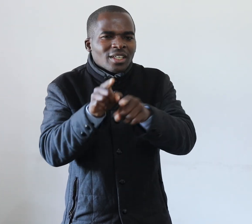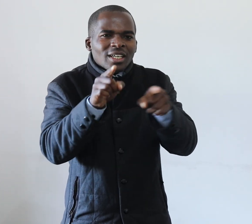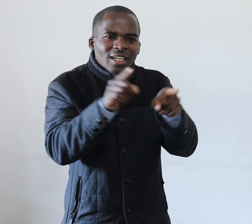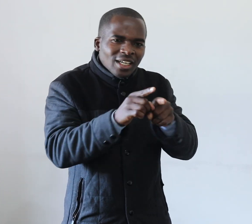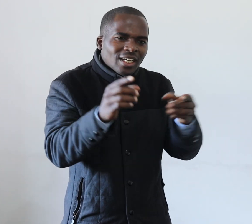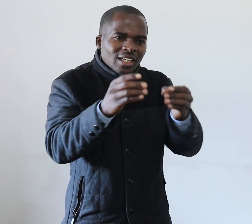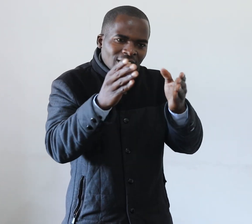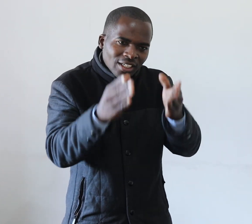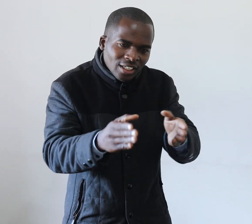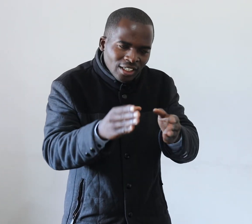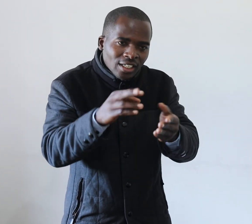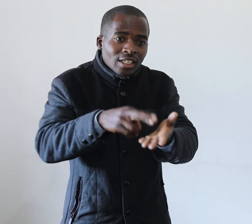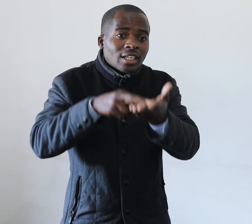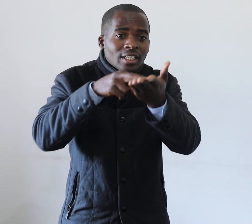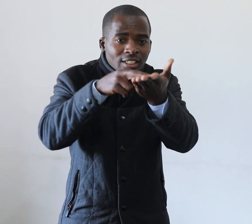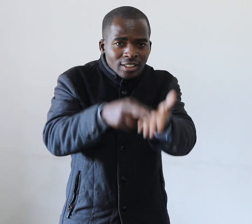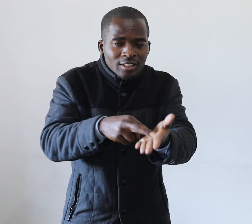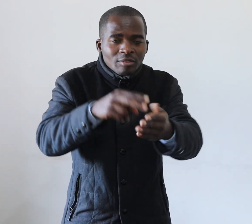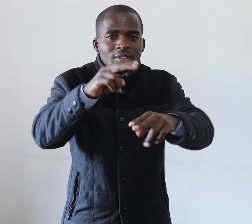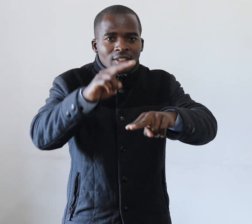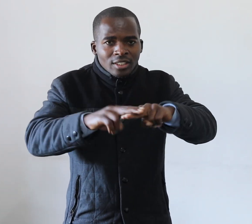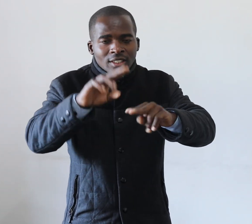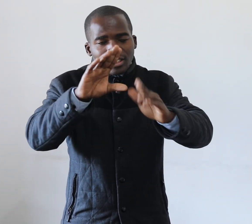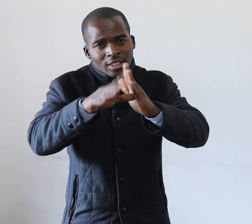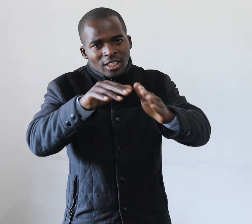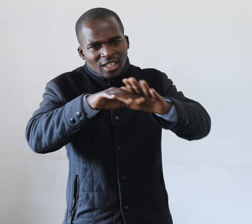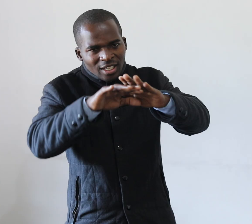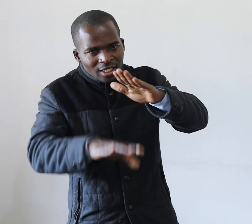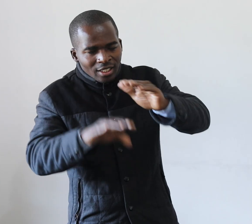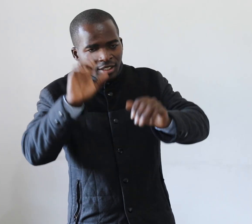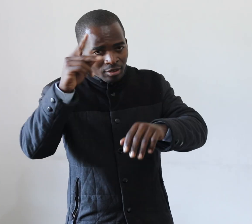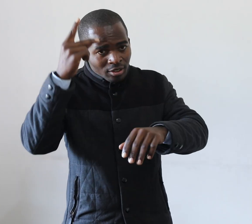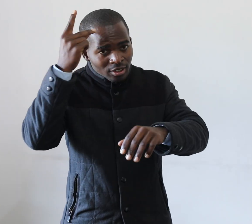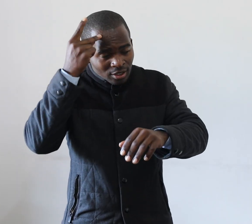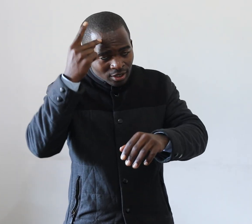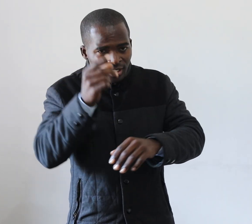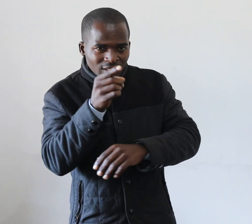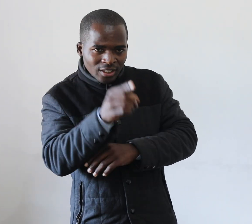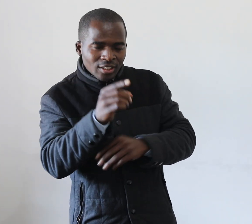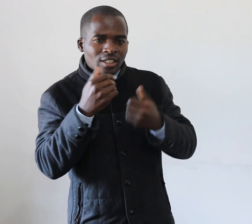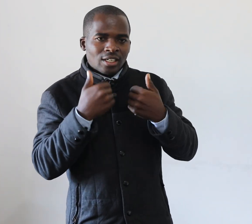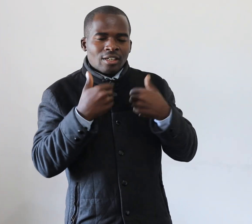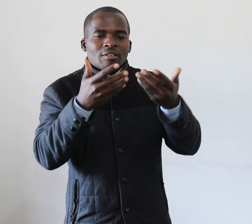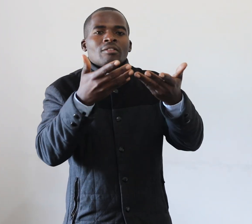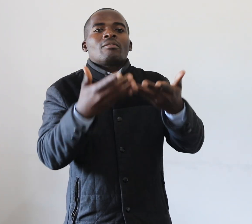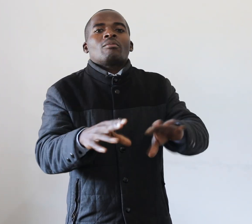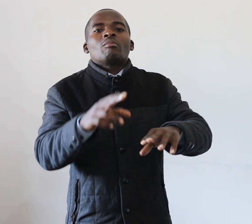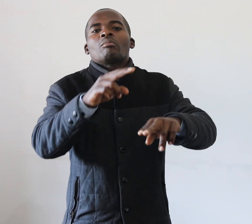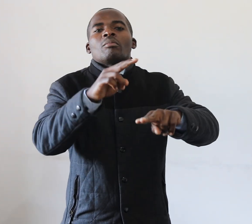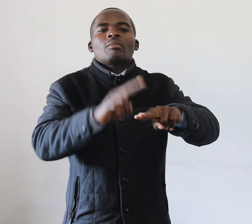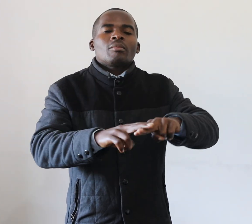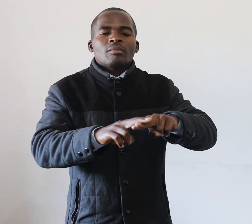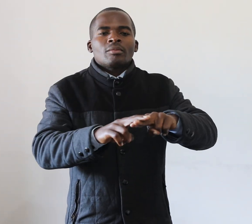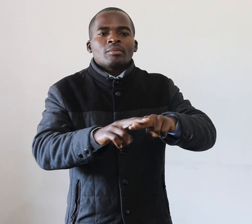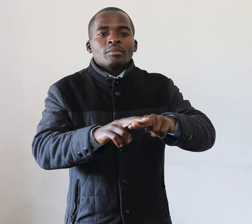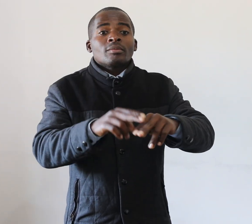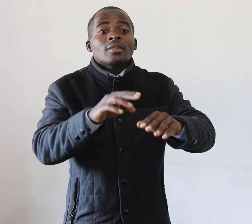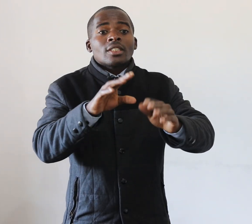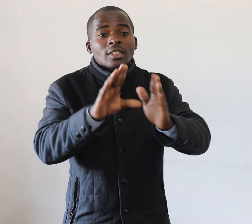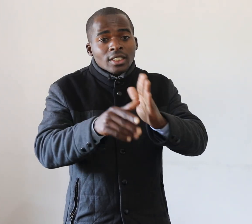proportional representation seat under that party automatically loses the seat, and the seat is